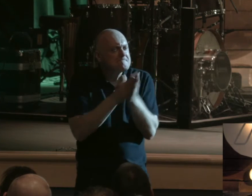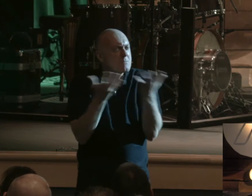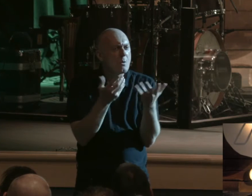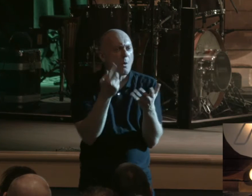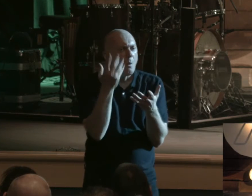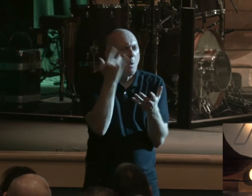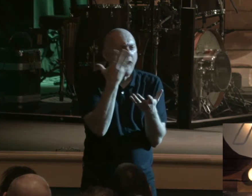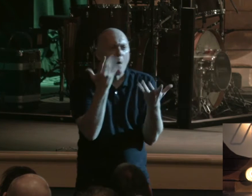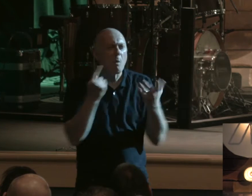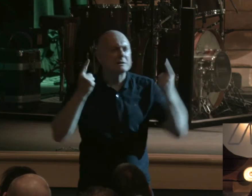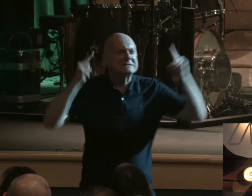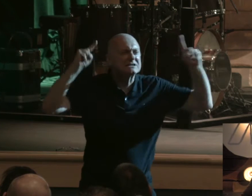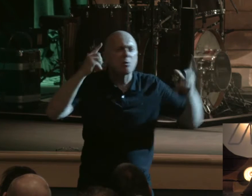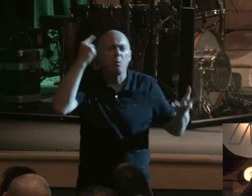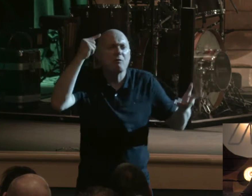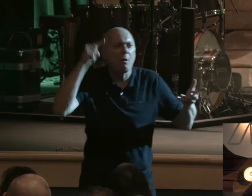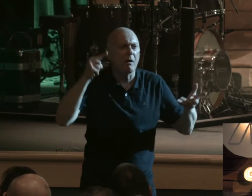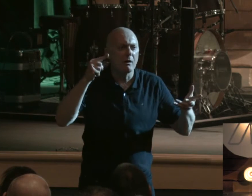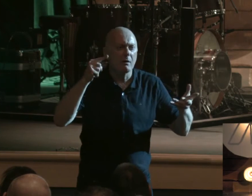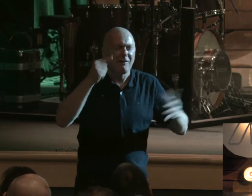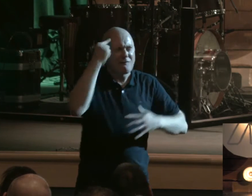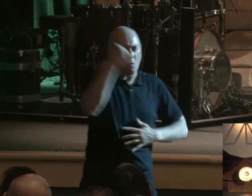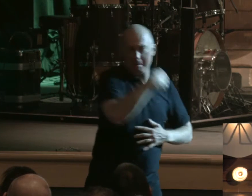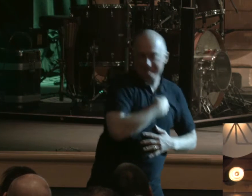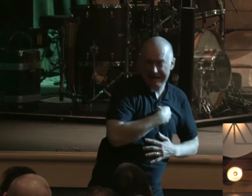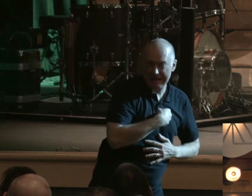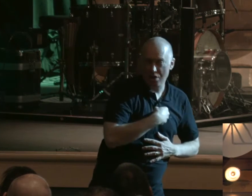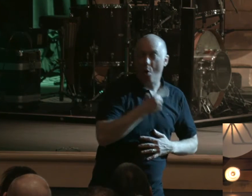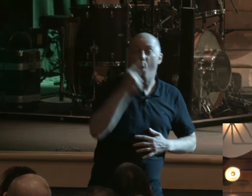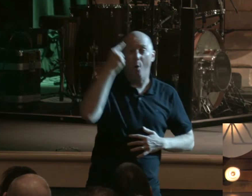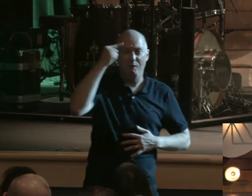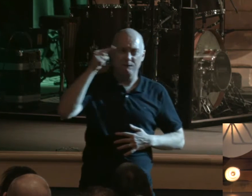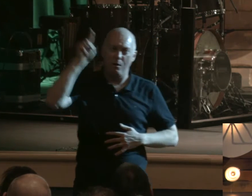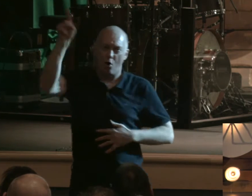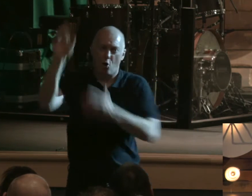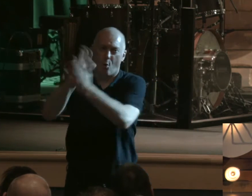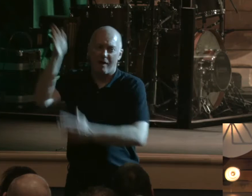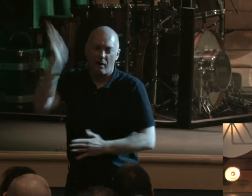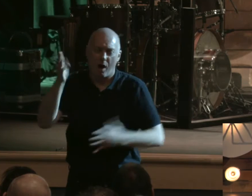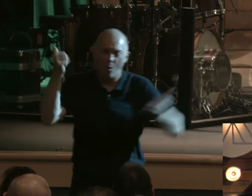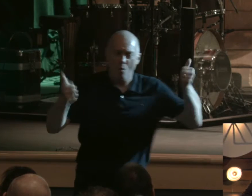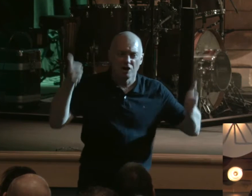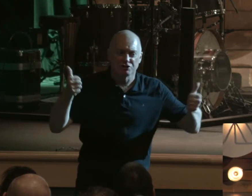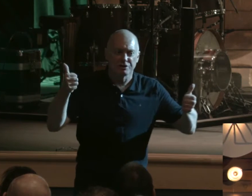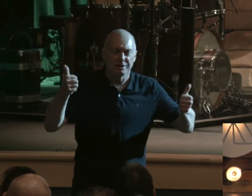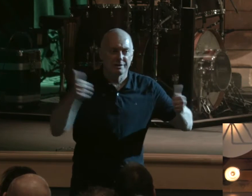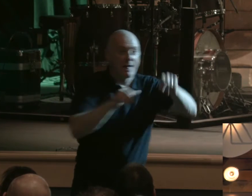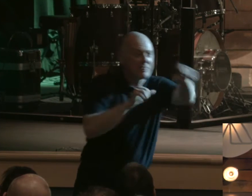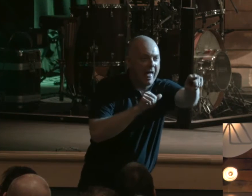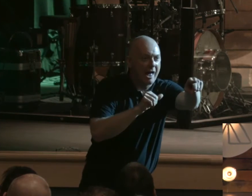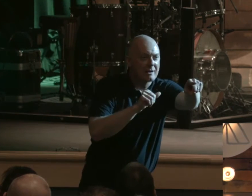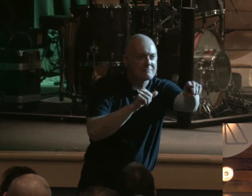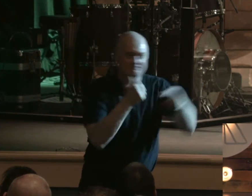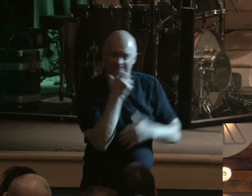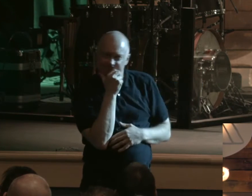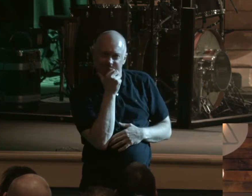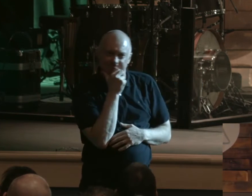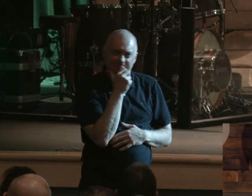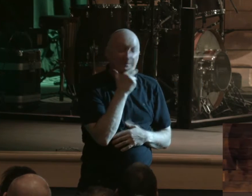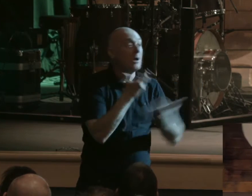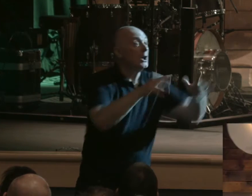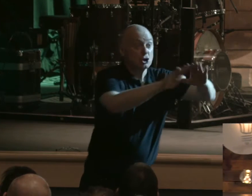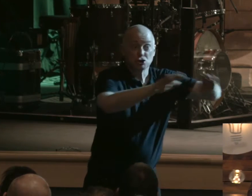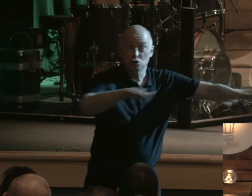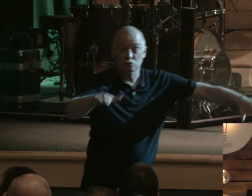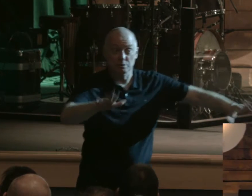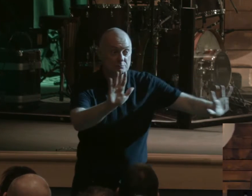do I want this success? Is this success rooted in me, or is this success rooted in the glory of God? Is this about me? Is this about the Lord? Hey, children,